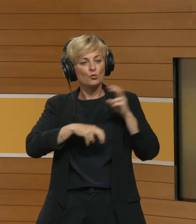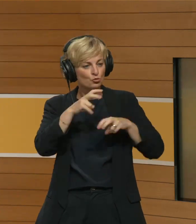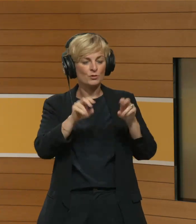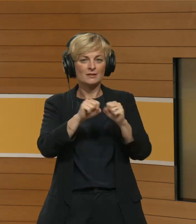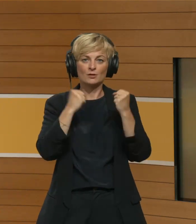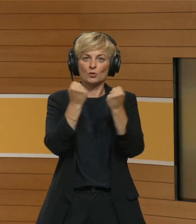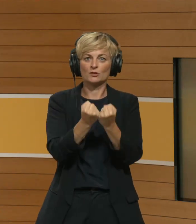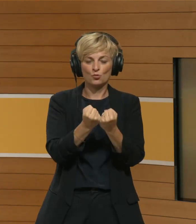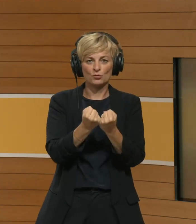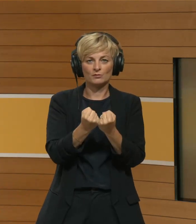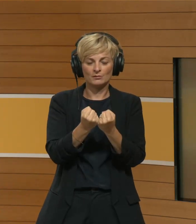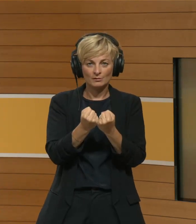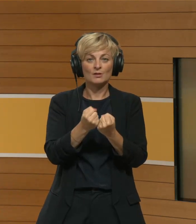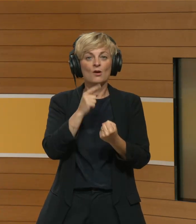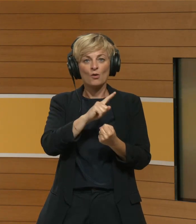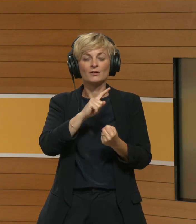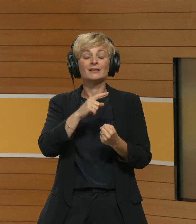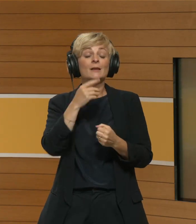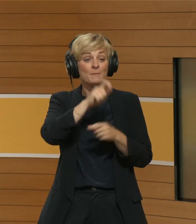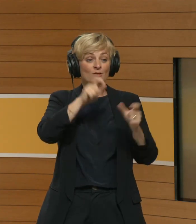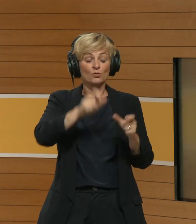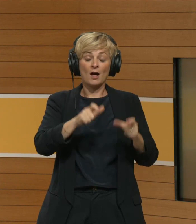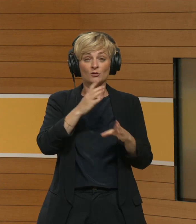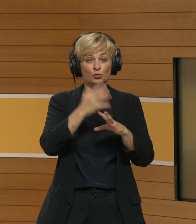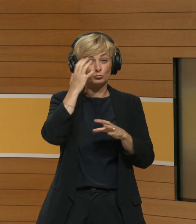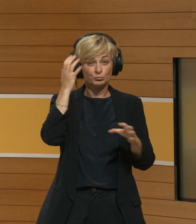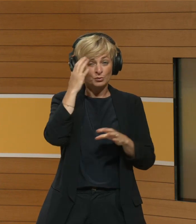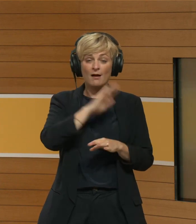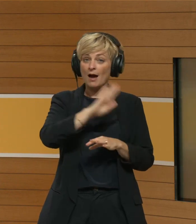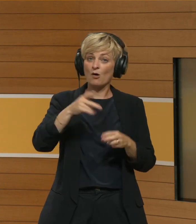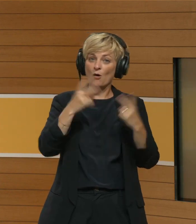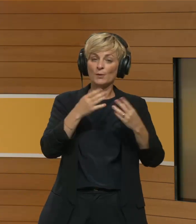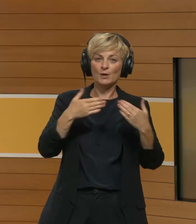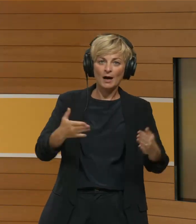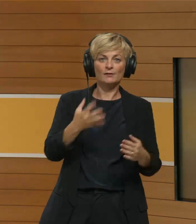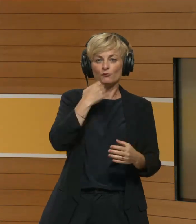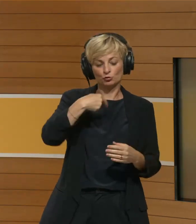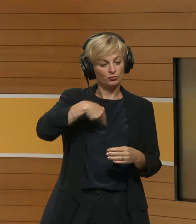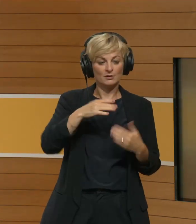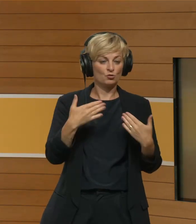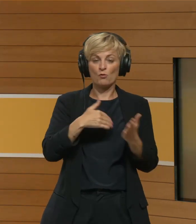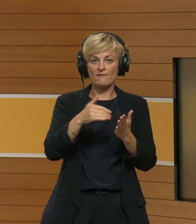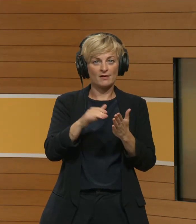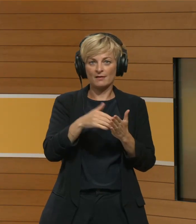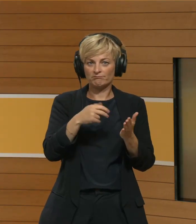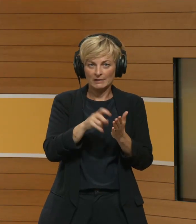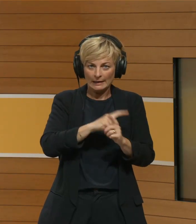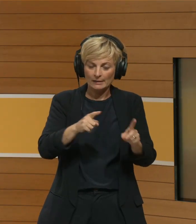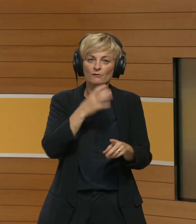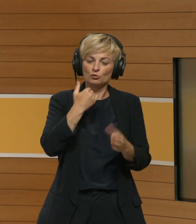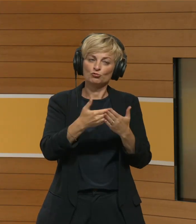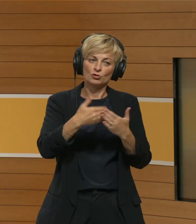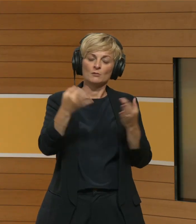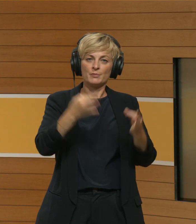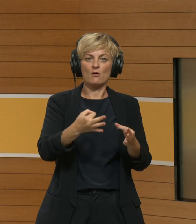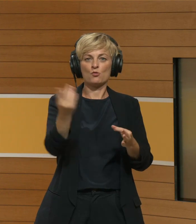to change and how a means for us to retain the staff, as you were saying, it's a